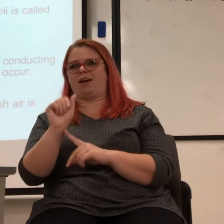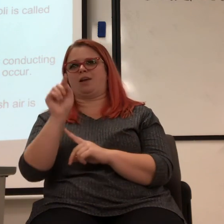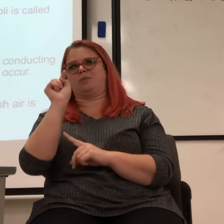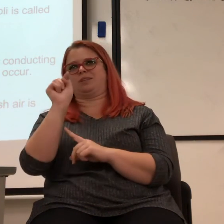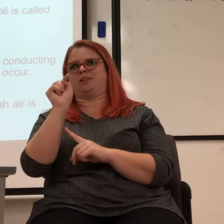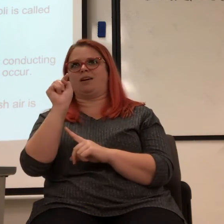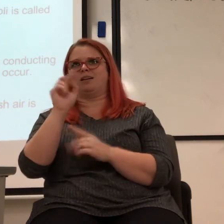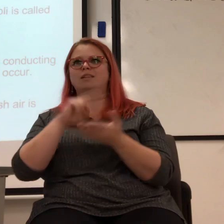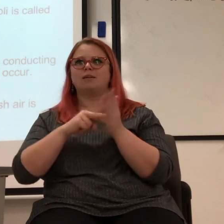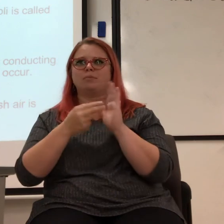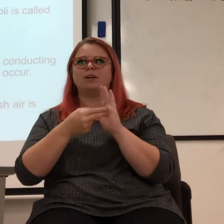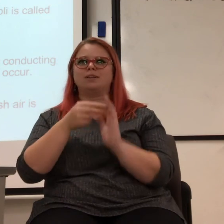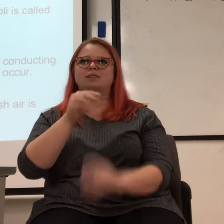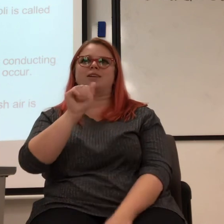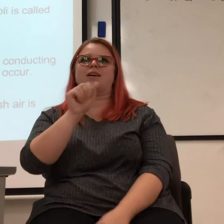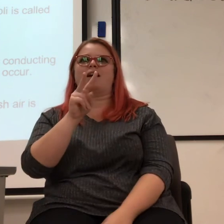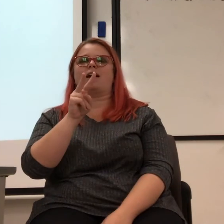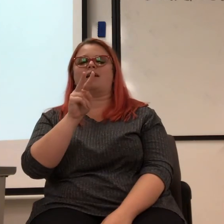rate.